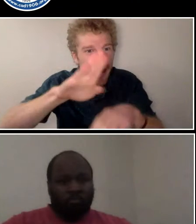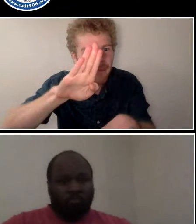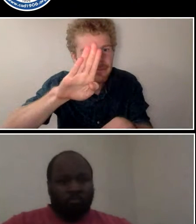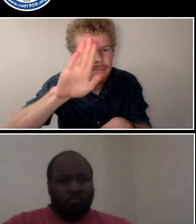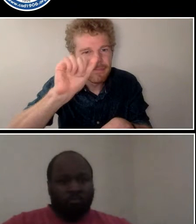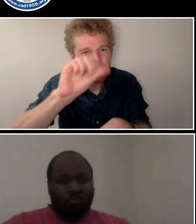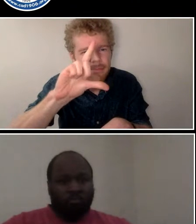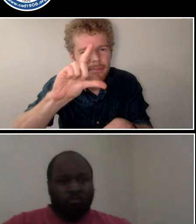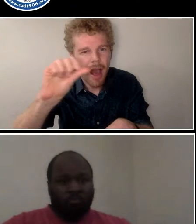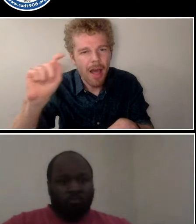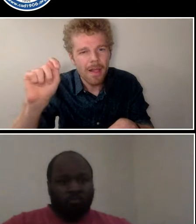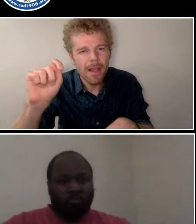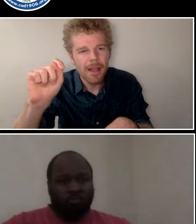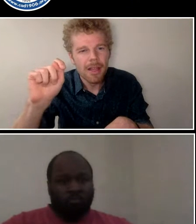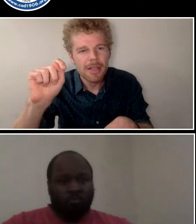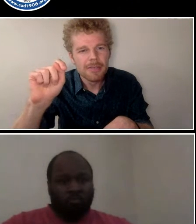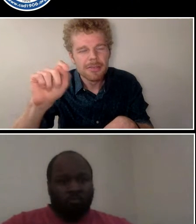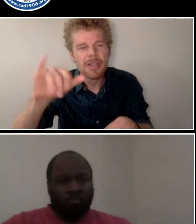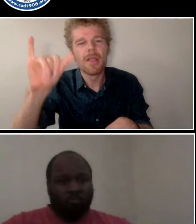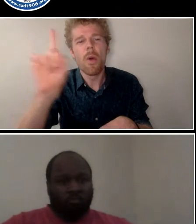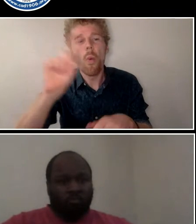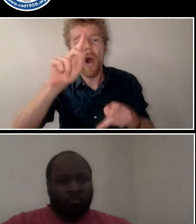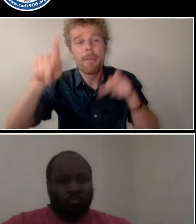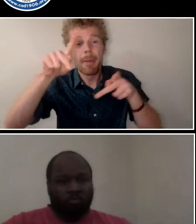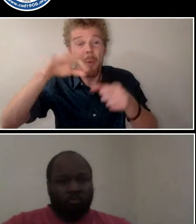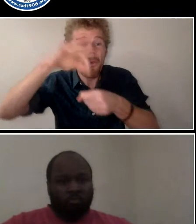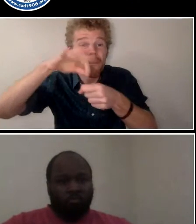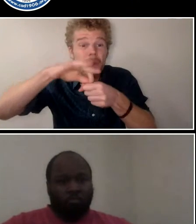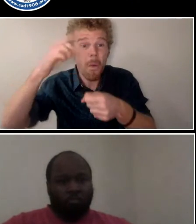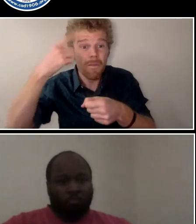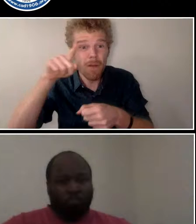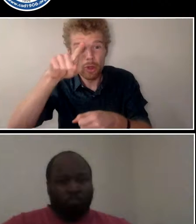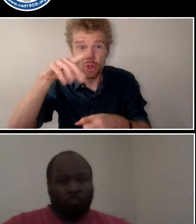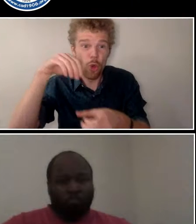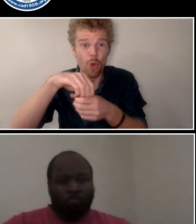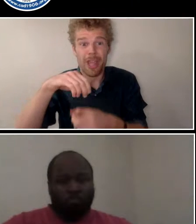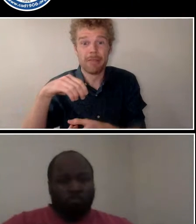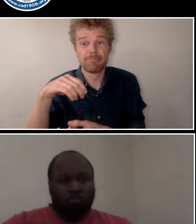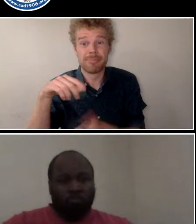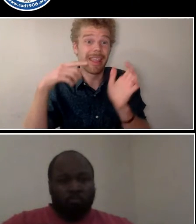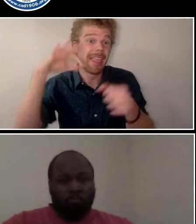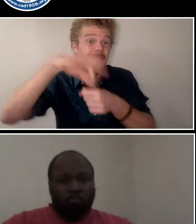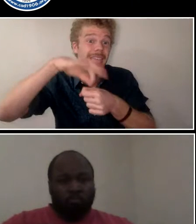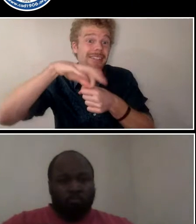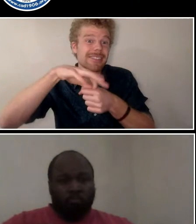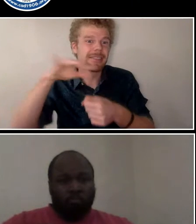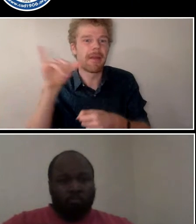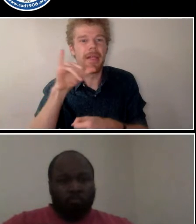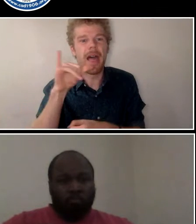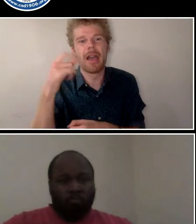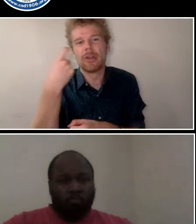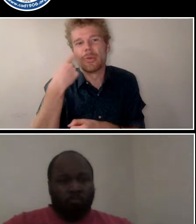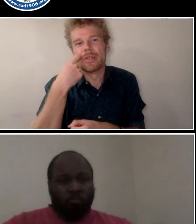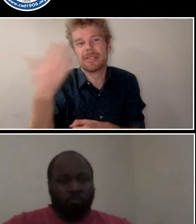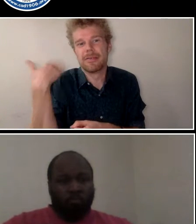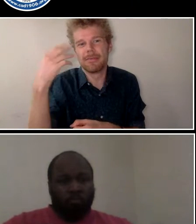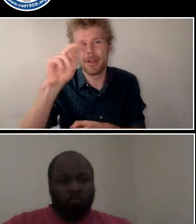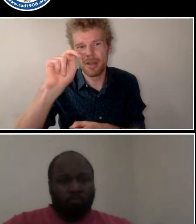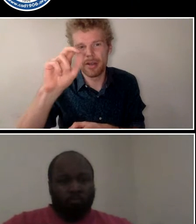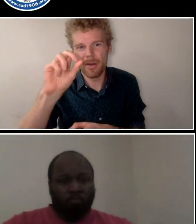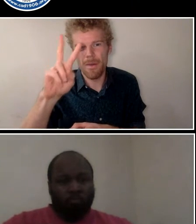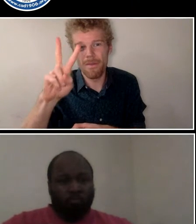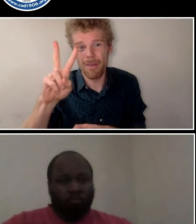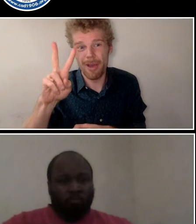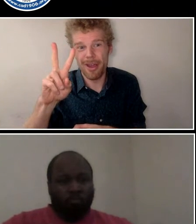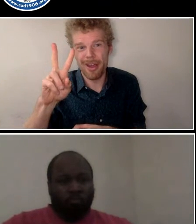Now, if you are interested in running for something, first you have to make sure you get your name on the ballot.